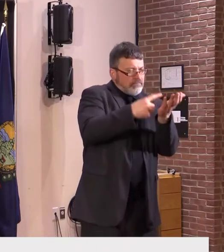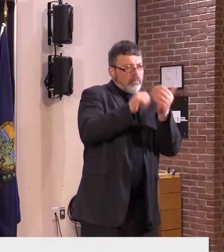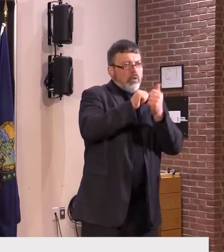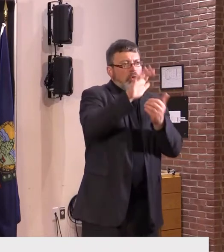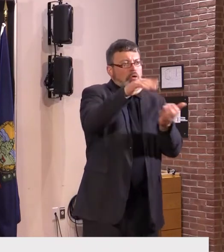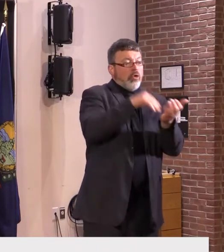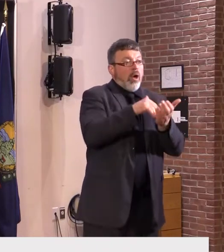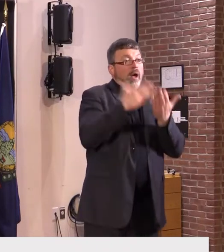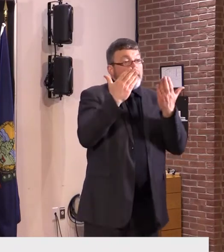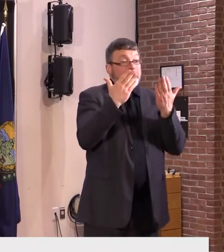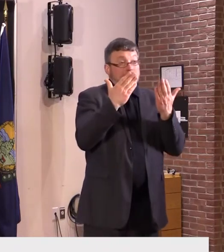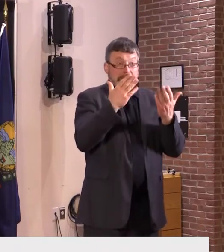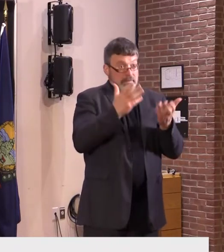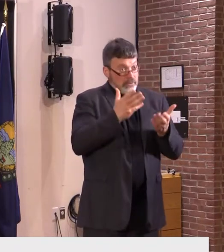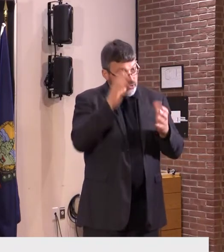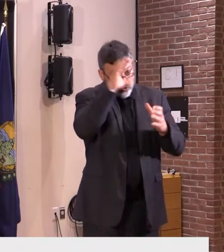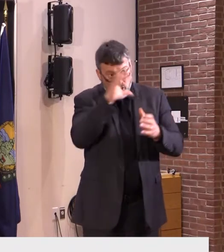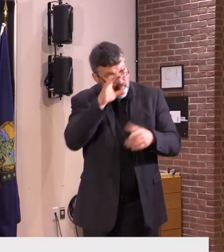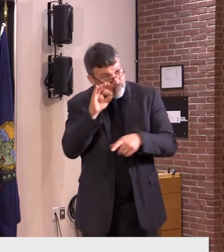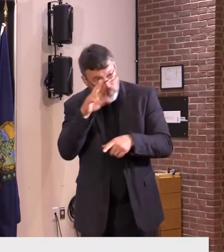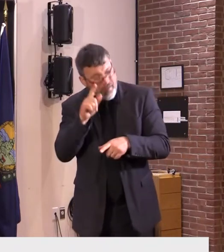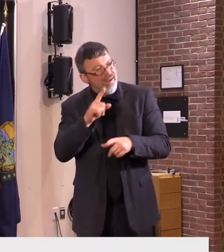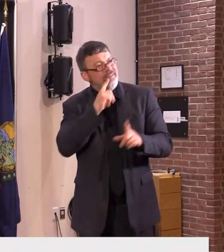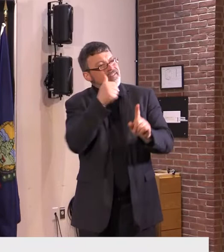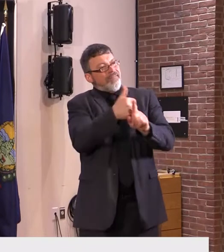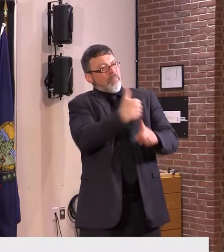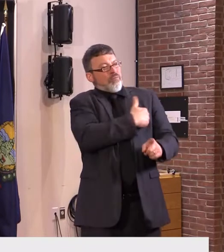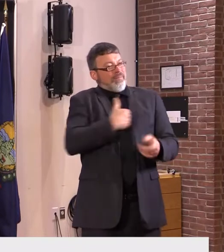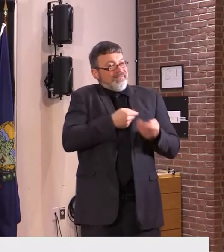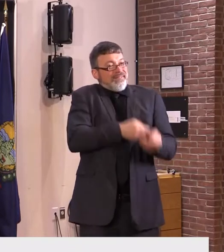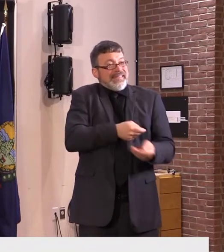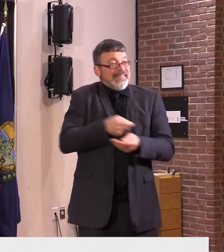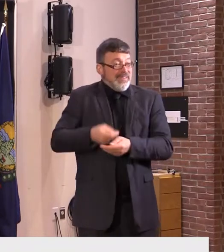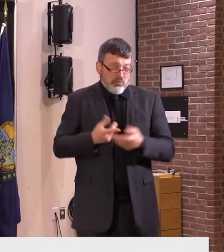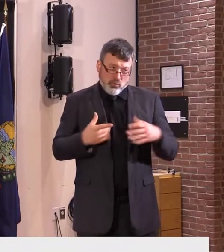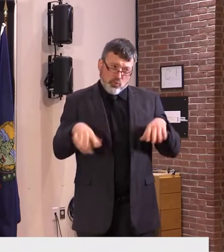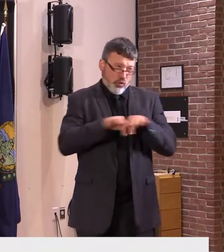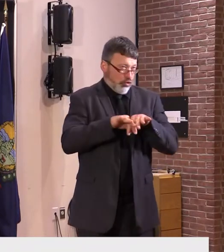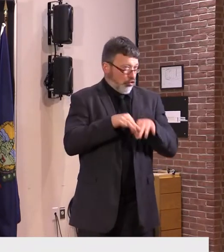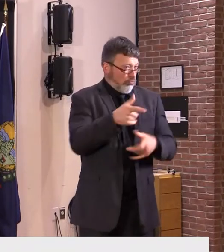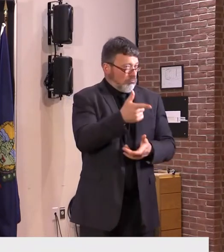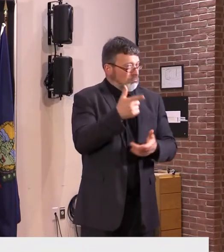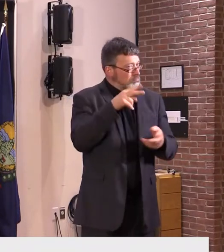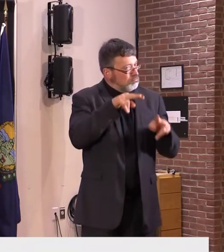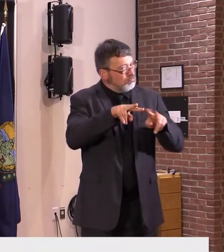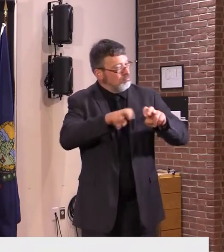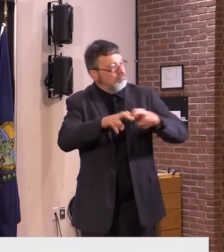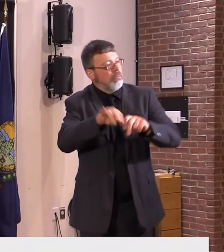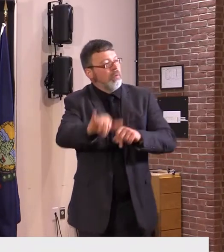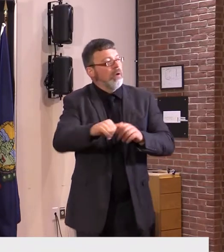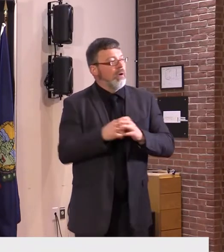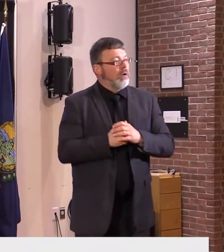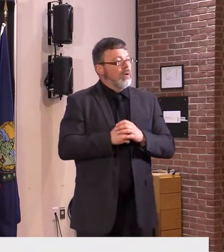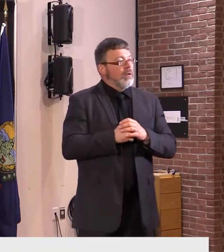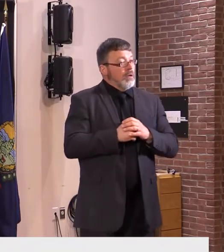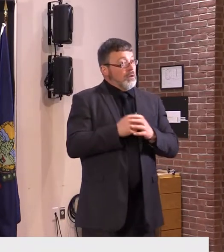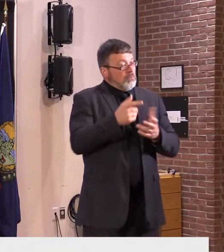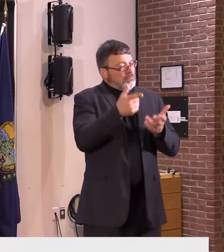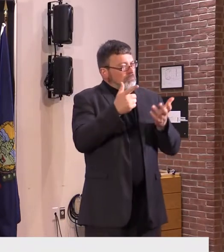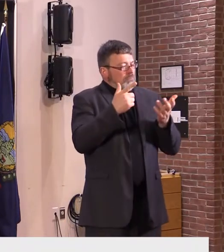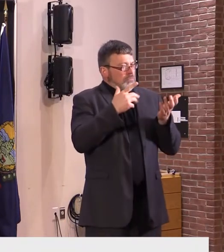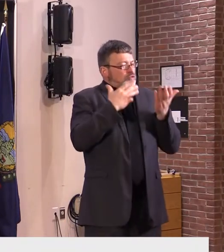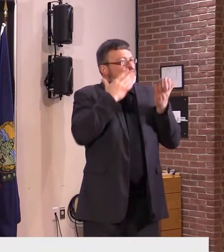Our Vermont WIC program provides breastfeeding support and resources to new families. You can find more